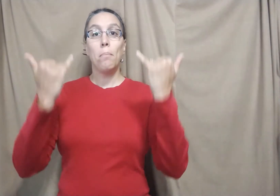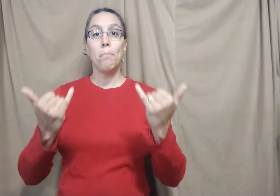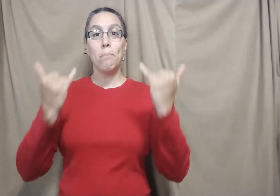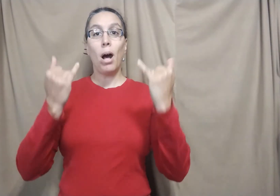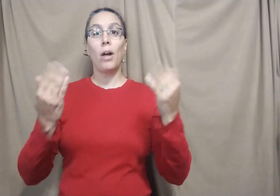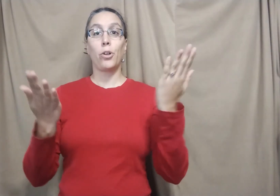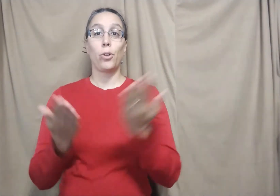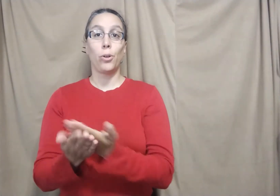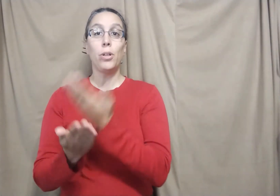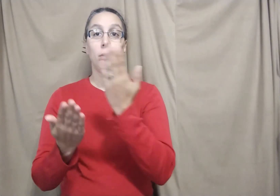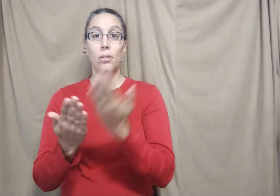modern,